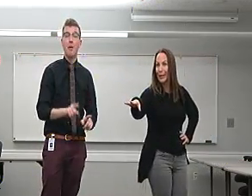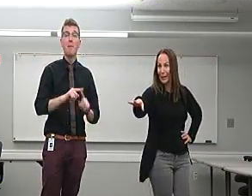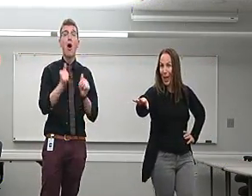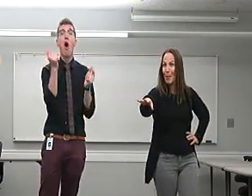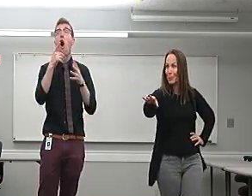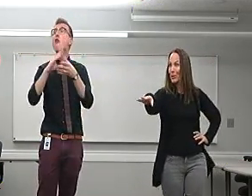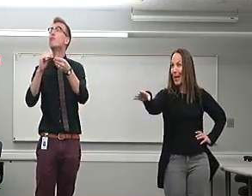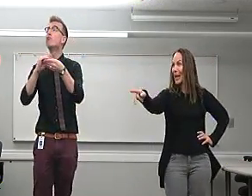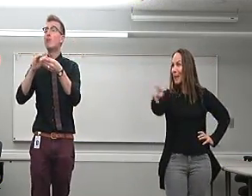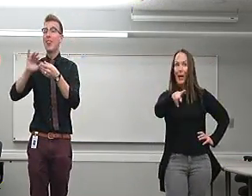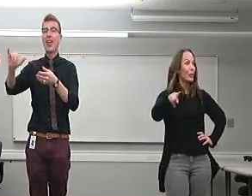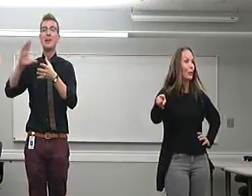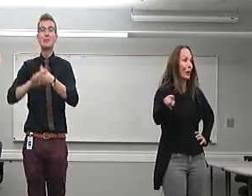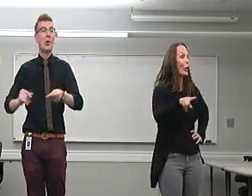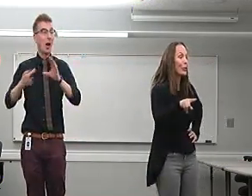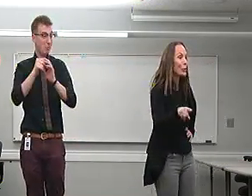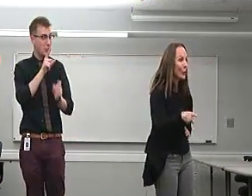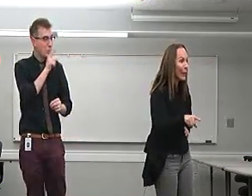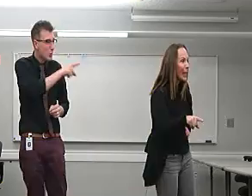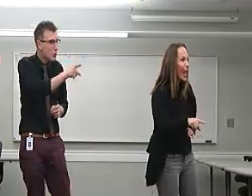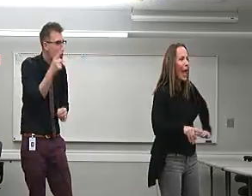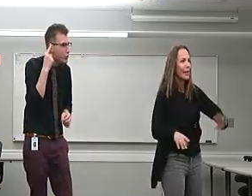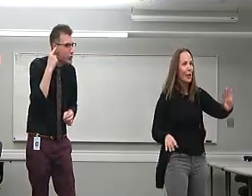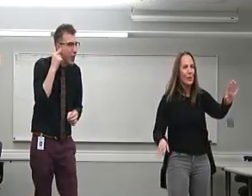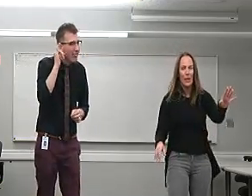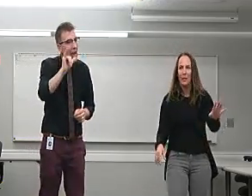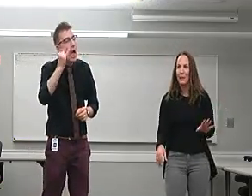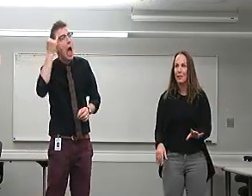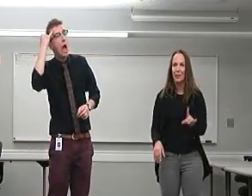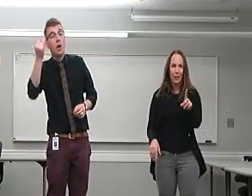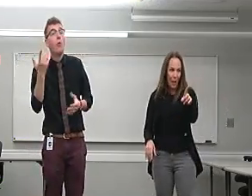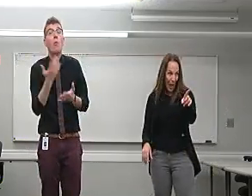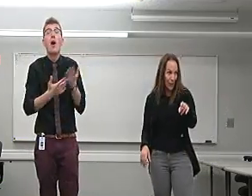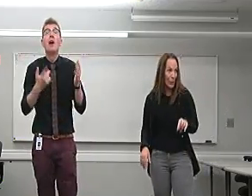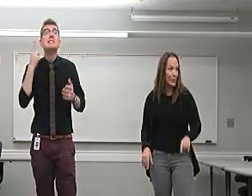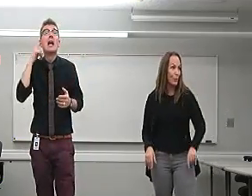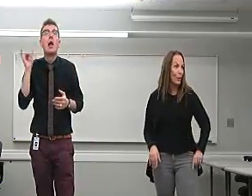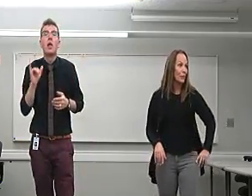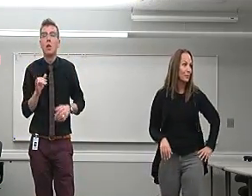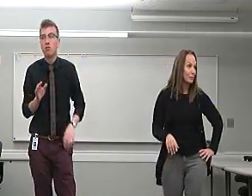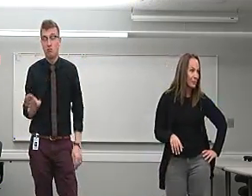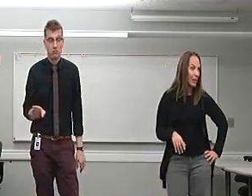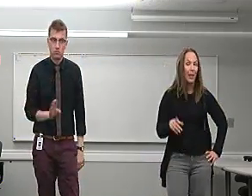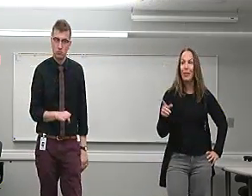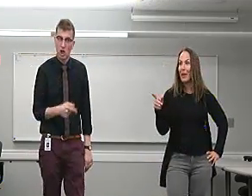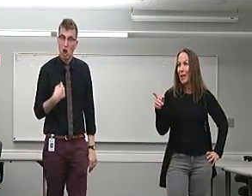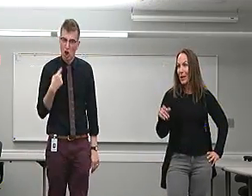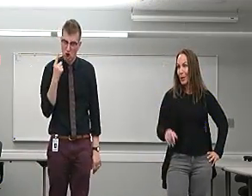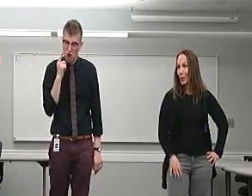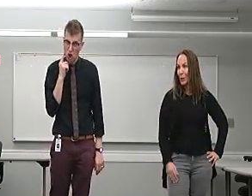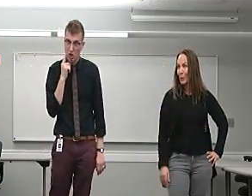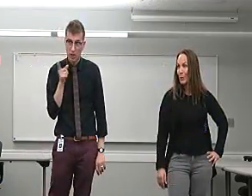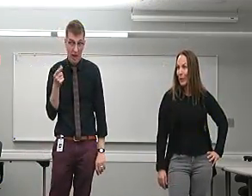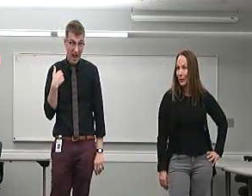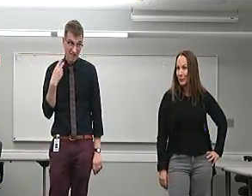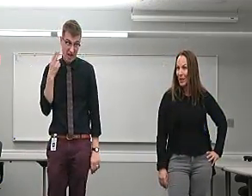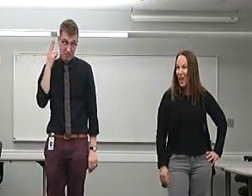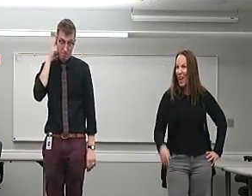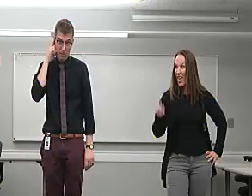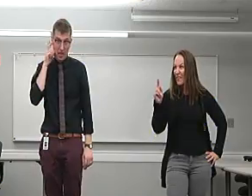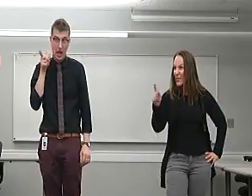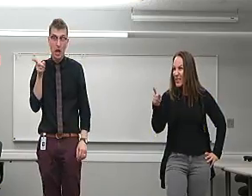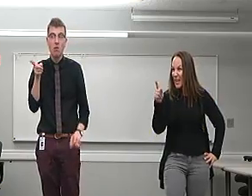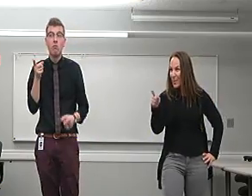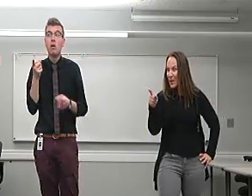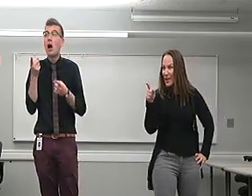I bet you've heard her story. And it goes like this. I know someone, and they had a cochlear implant. And every time they